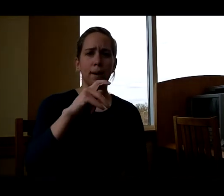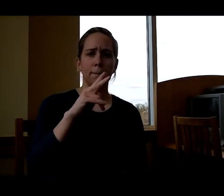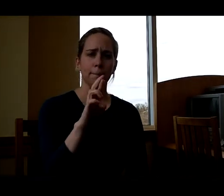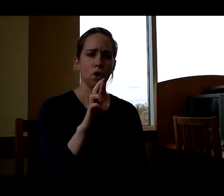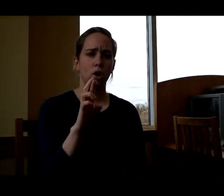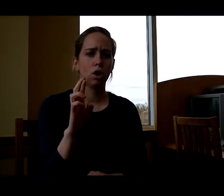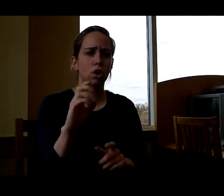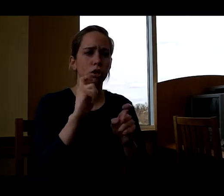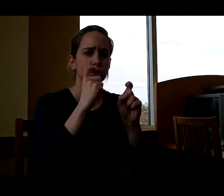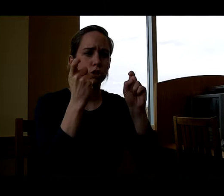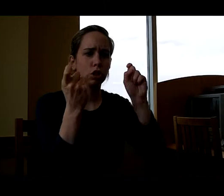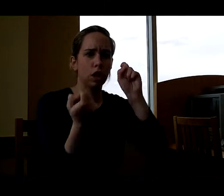water.